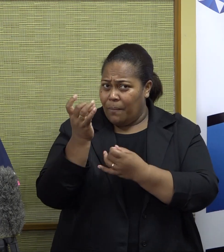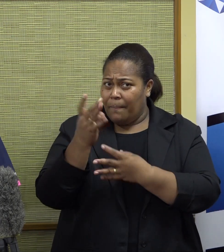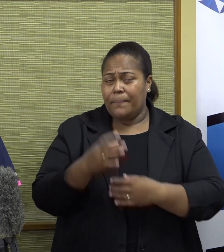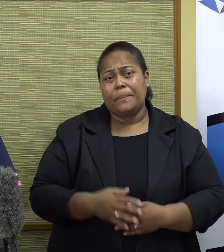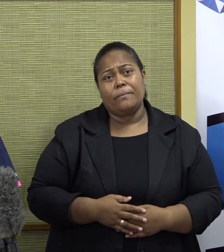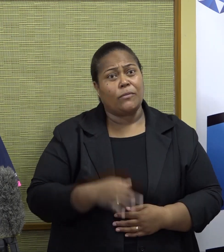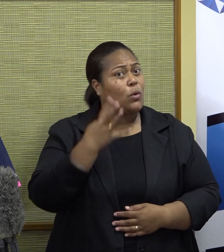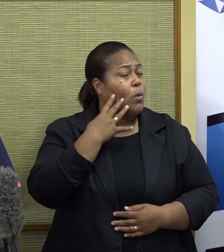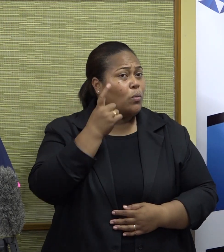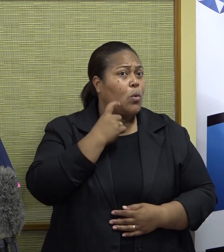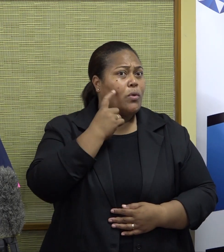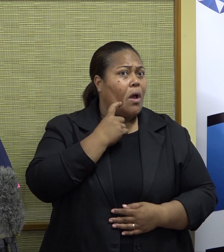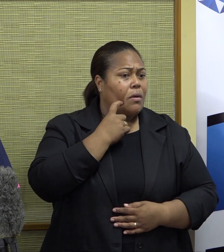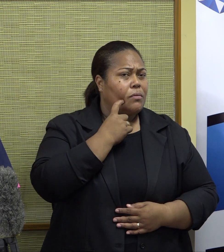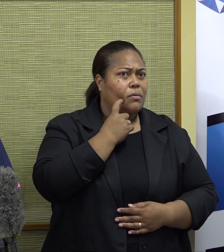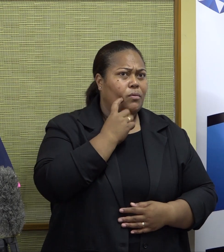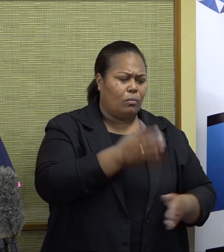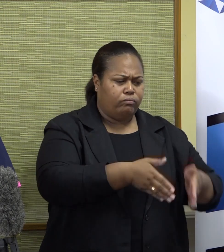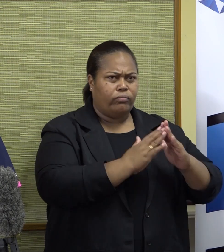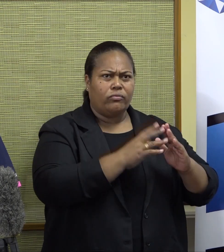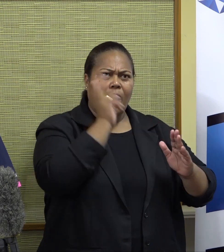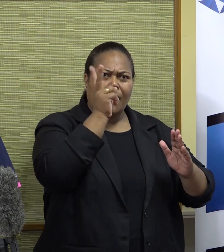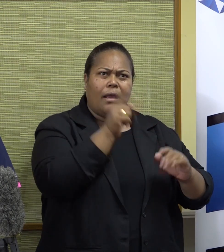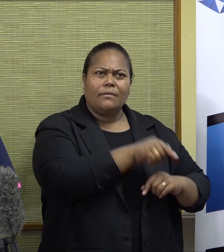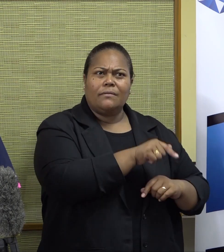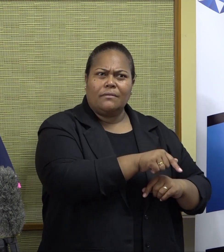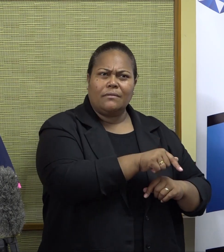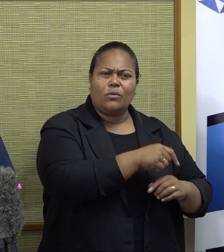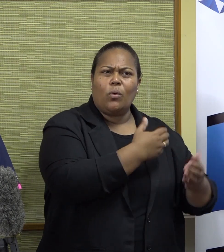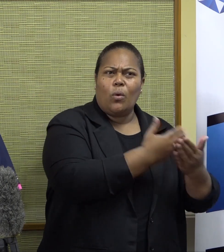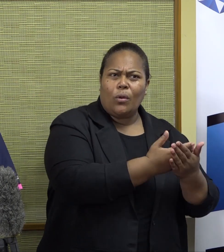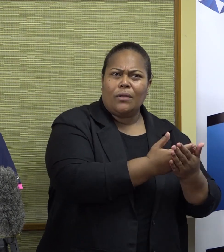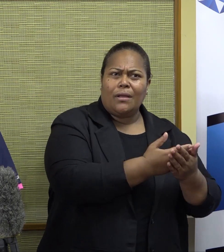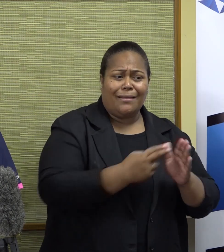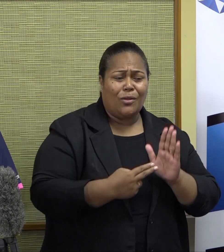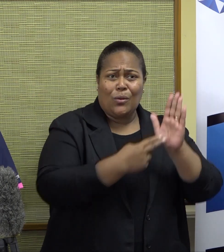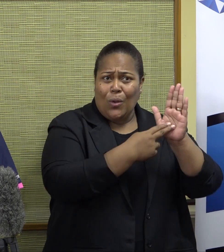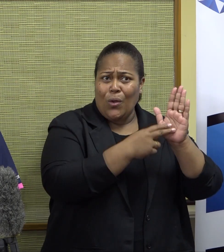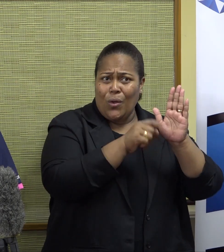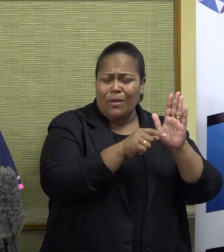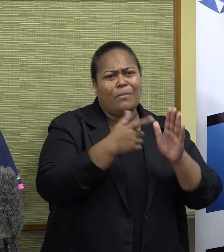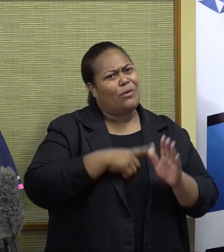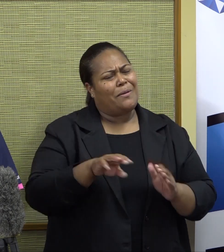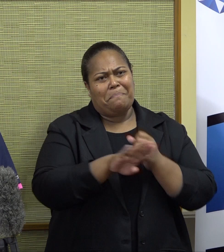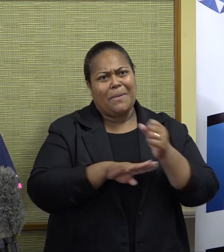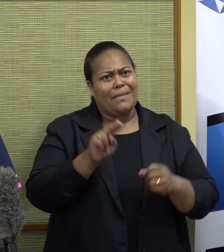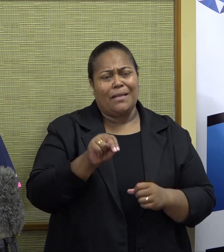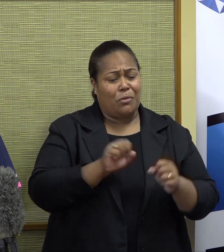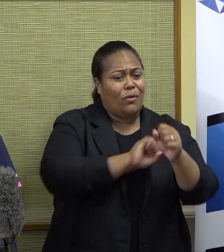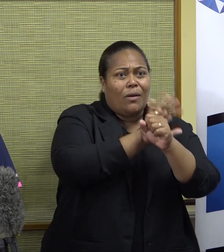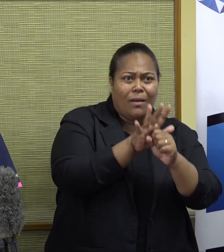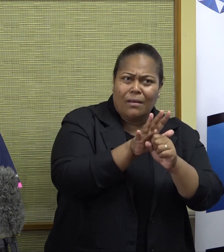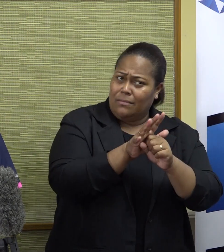When will water be restored in the Northern Division? Because water is currently one of the basic needs right now, as we are also in COVID-19